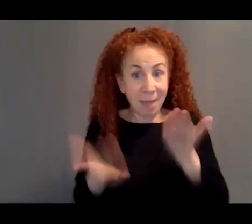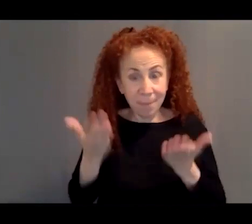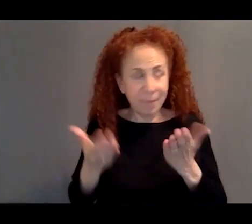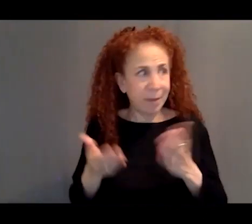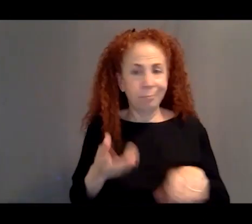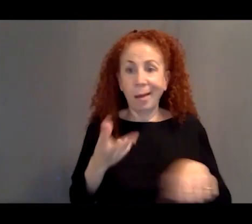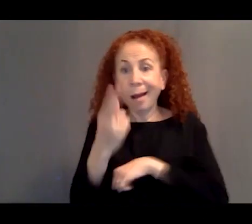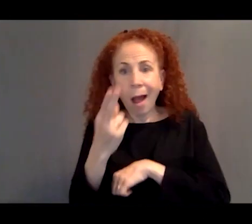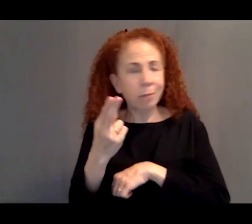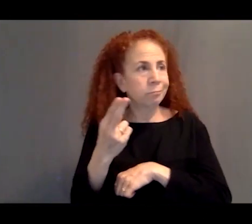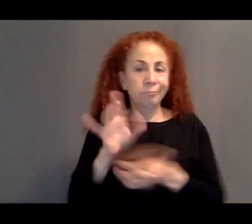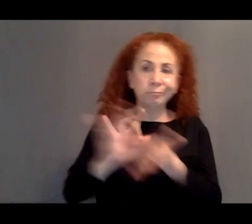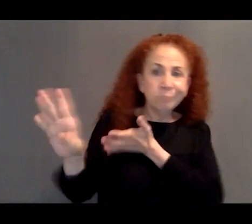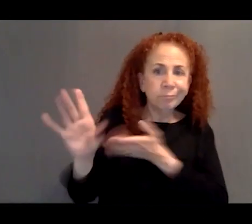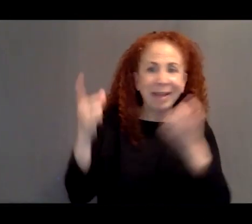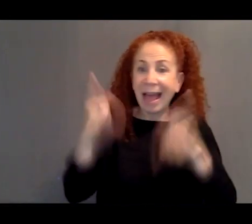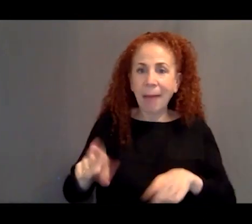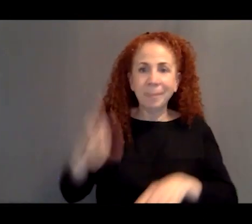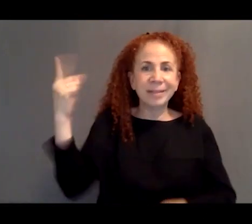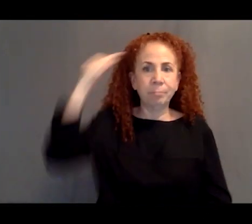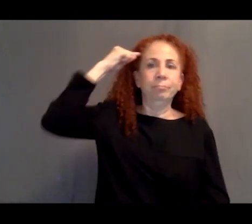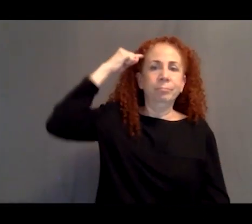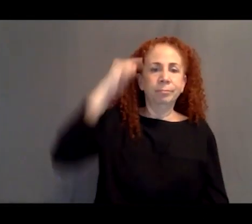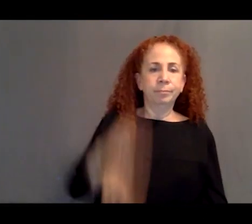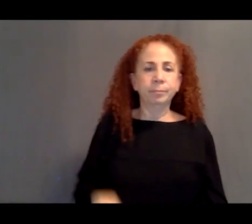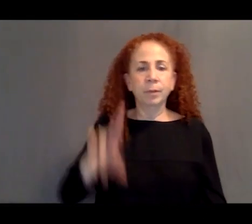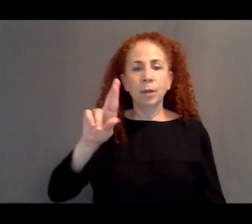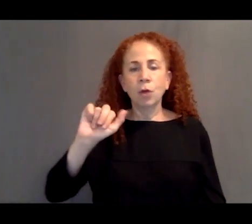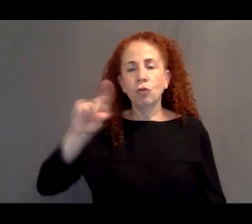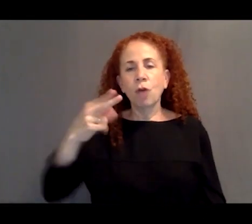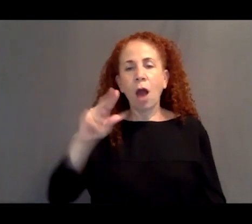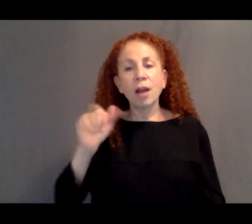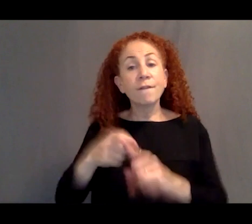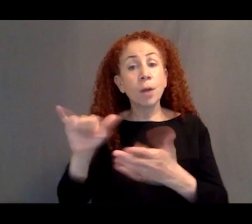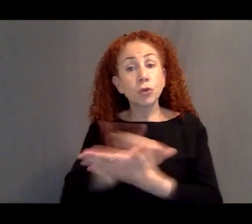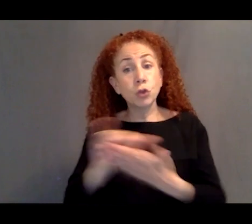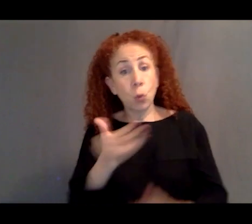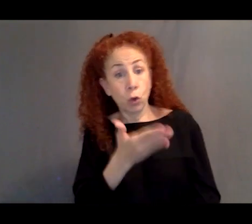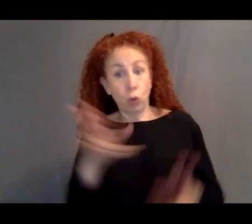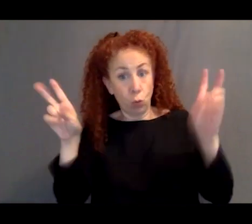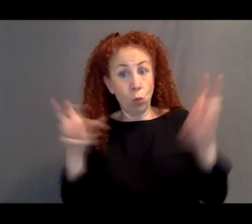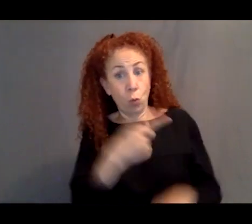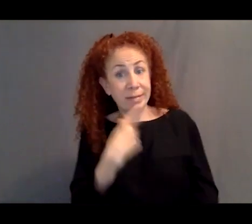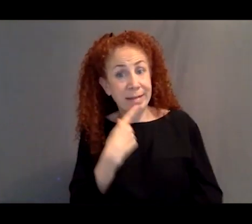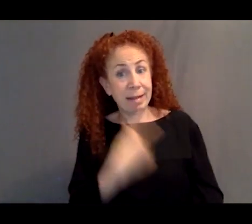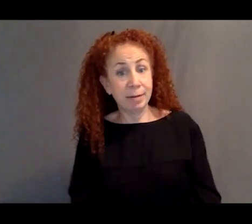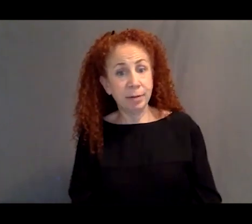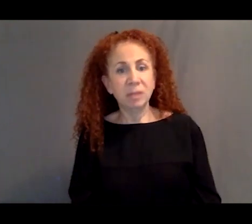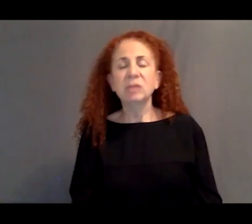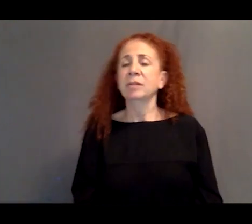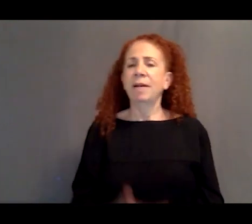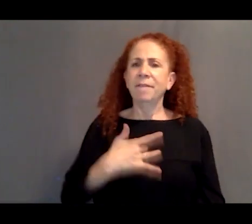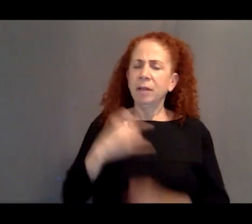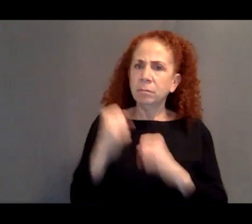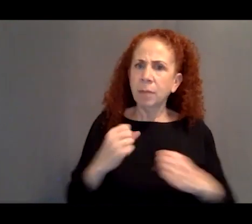or something happens to them. Here's Rada from New York. Rada told us it's emotional